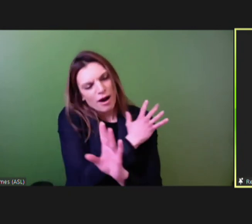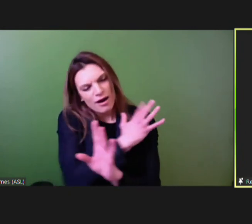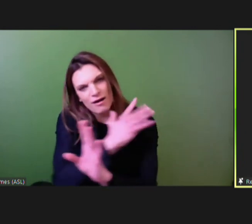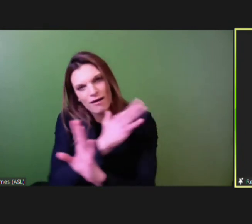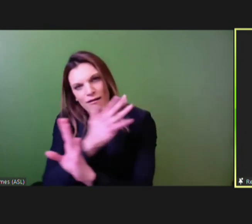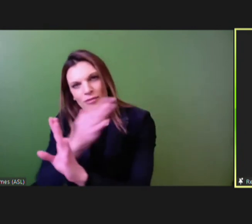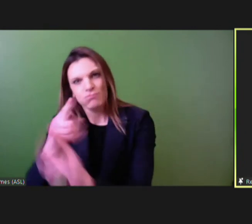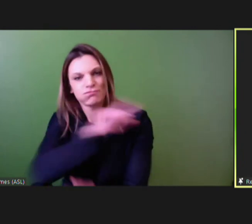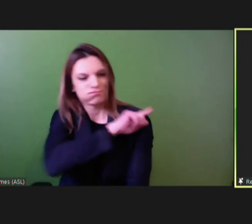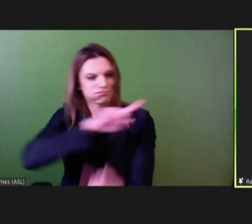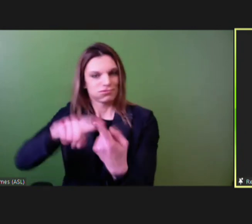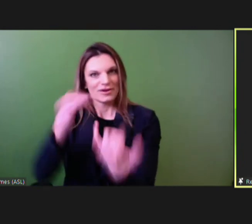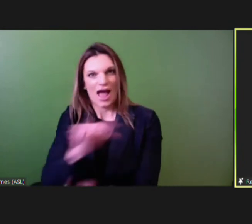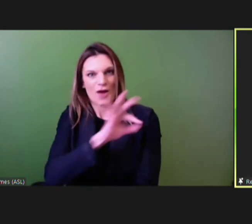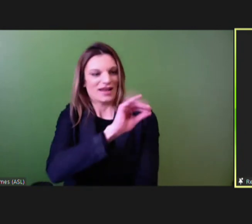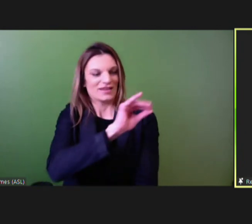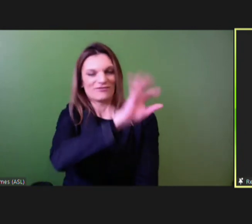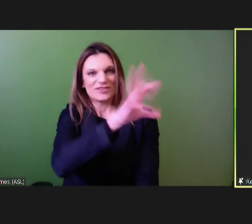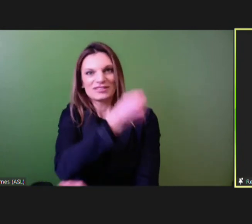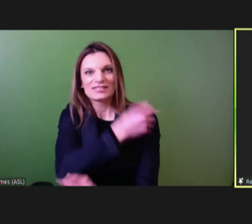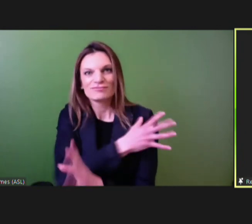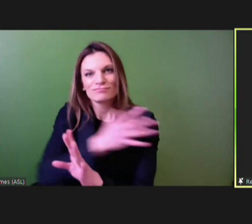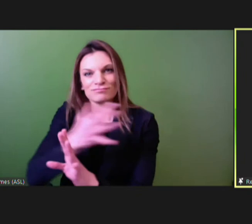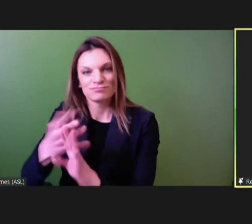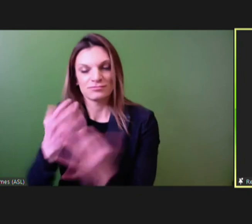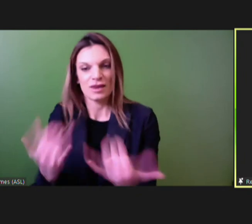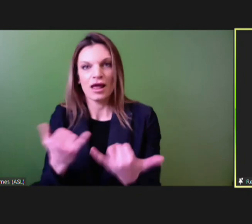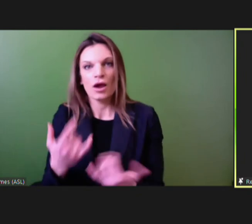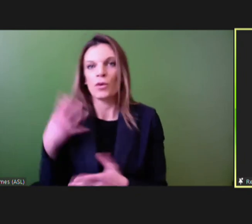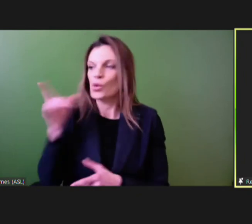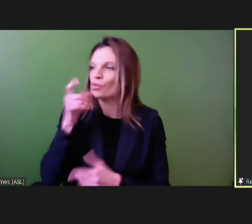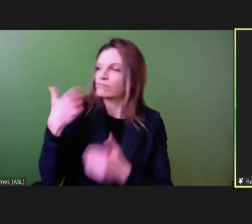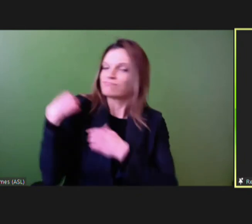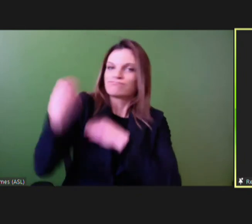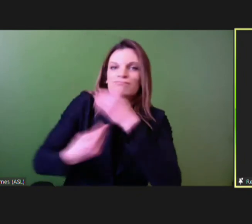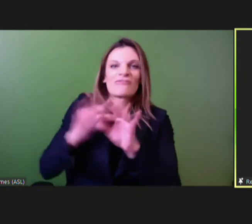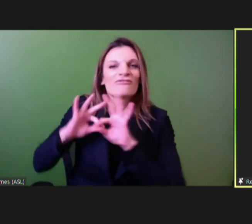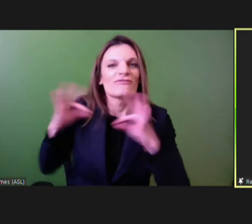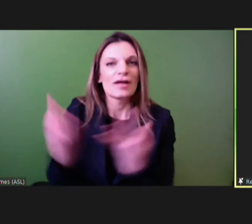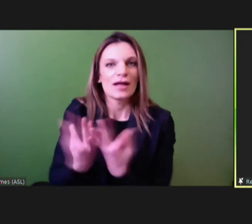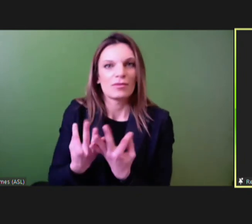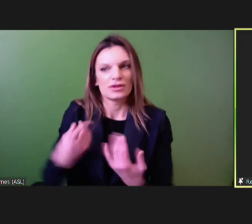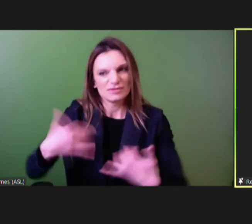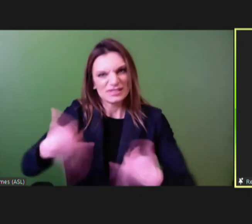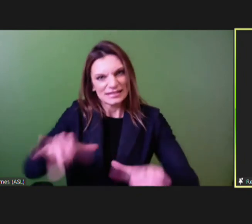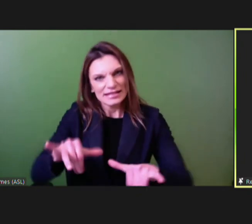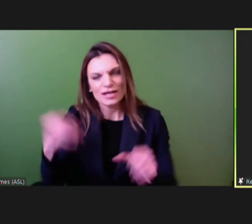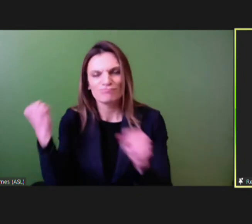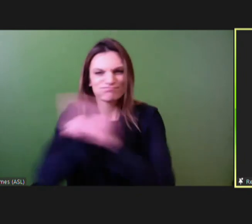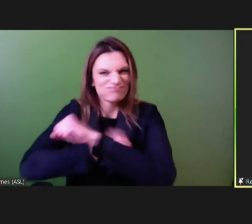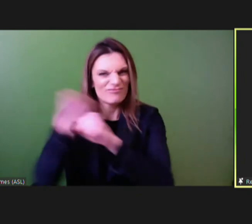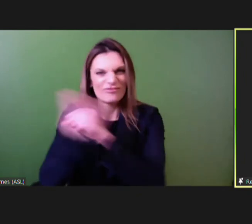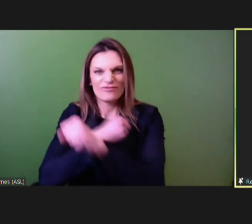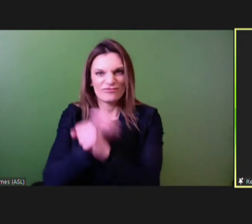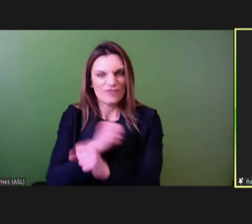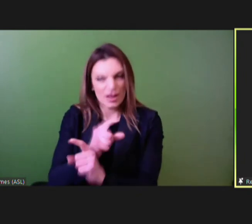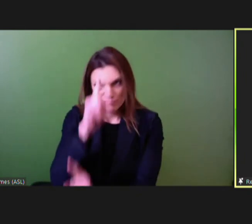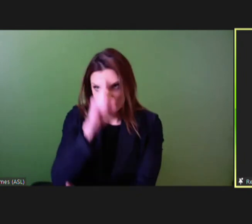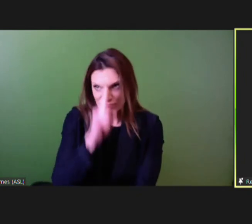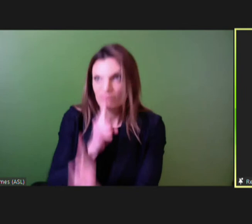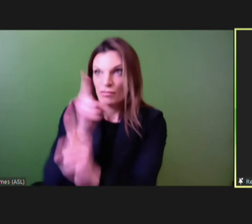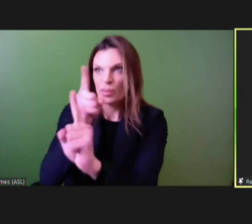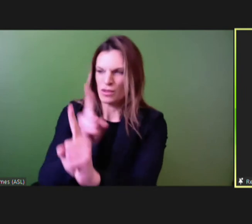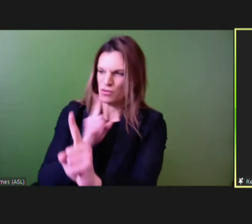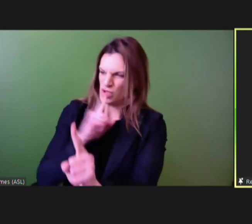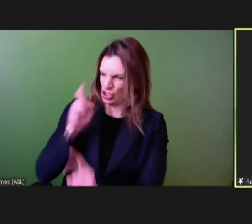now, ancestors as well as people who currently yet live and fight back against something that should be our